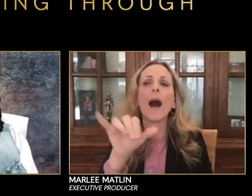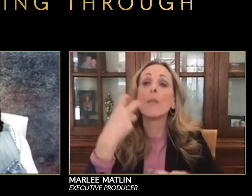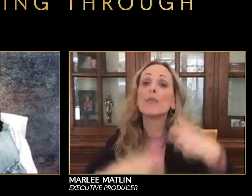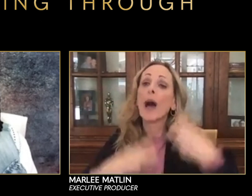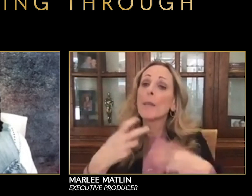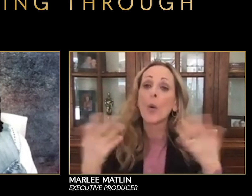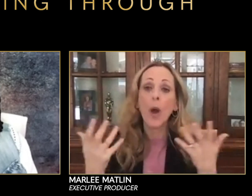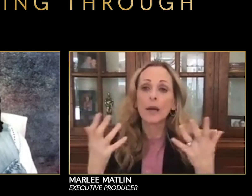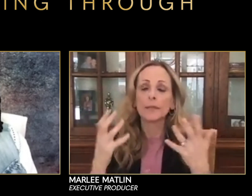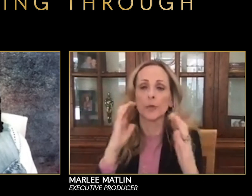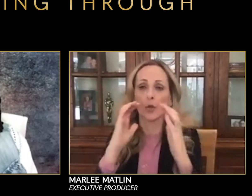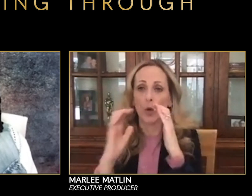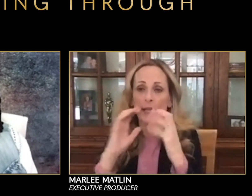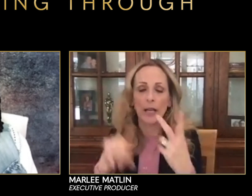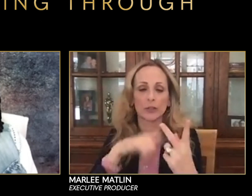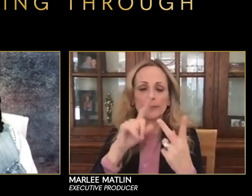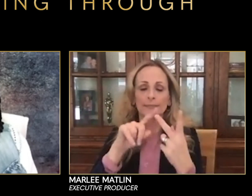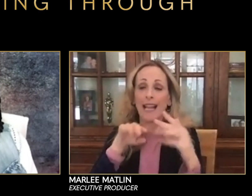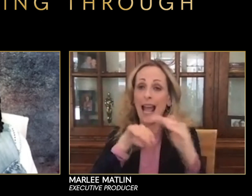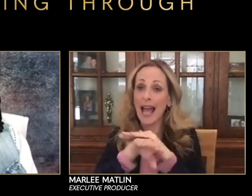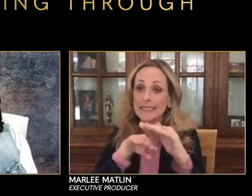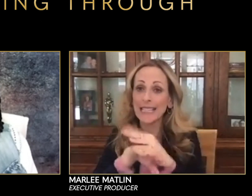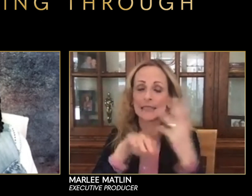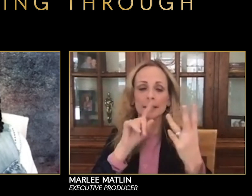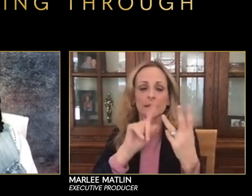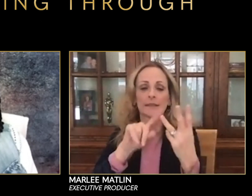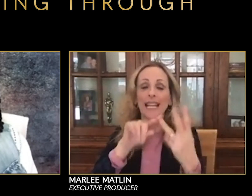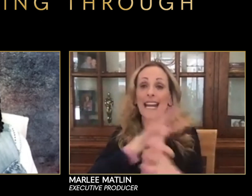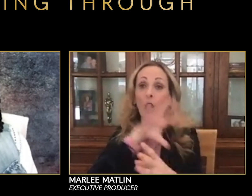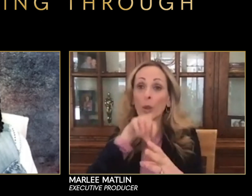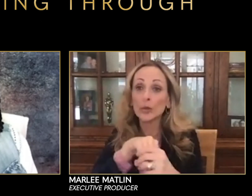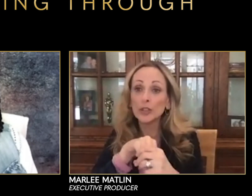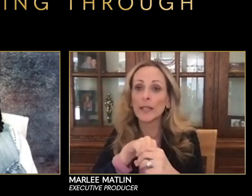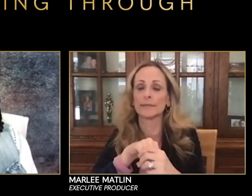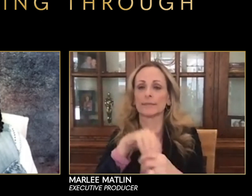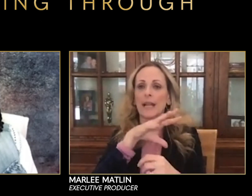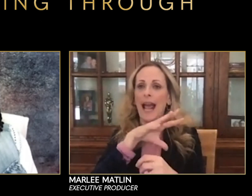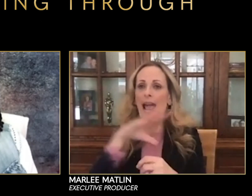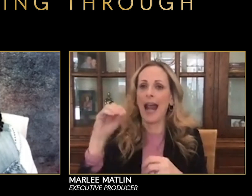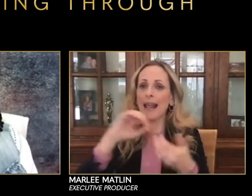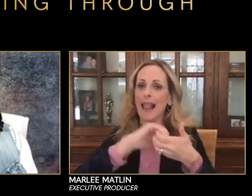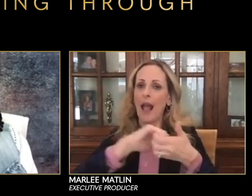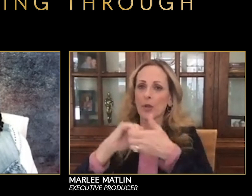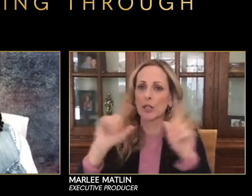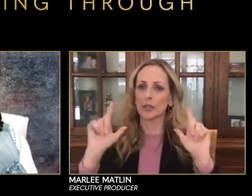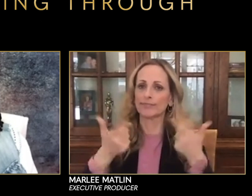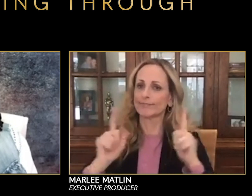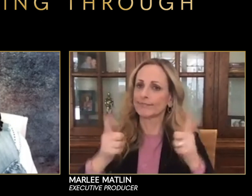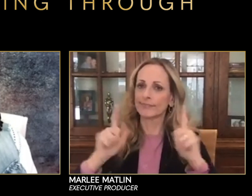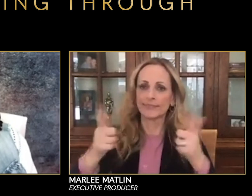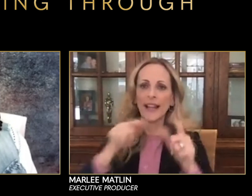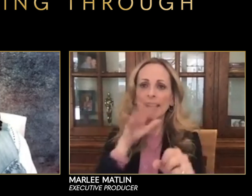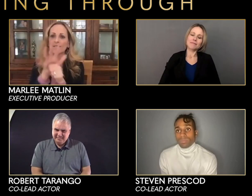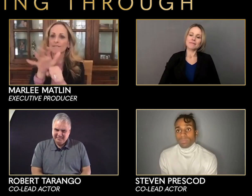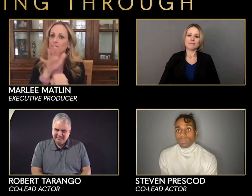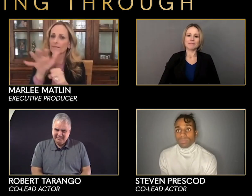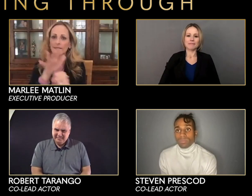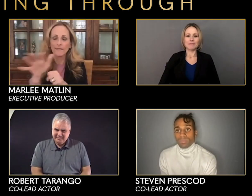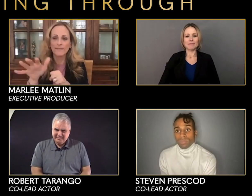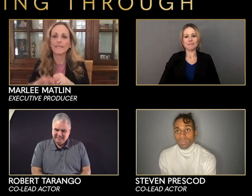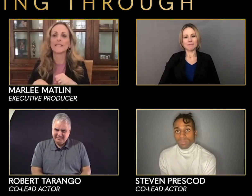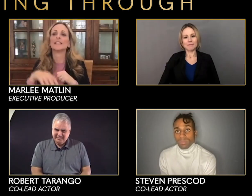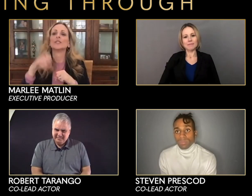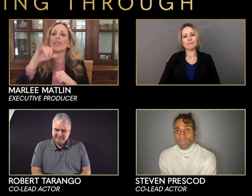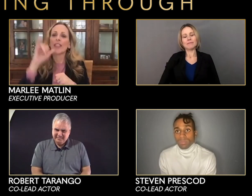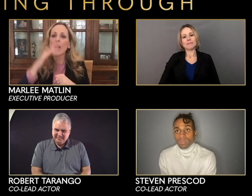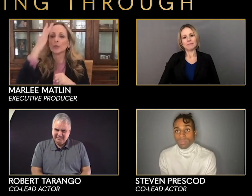still found there were barriers in life. And the problem is that there was a lack of communication, accessibility, inclusion, and collaboration.